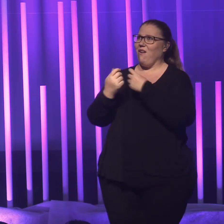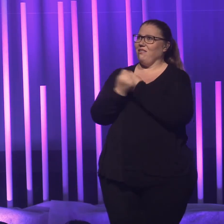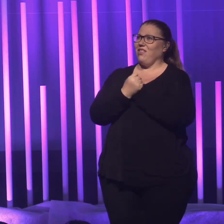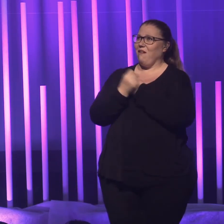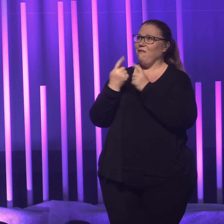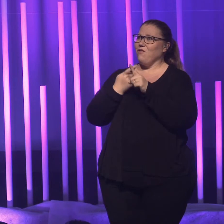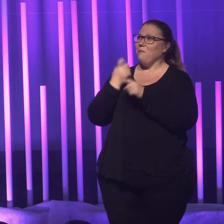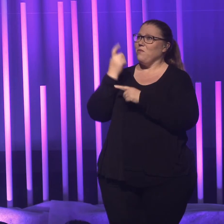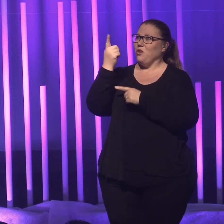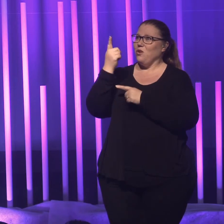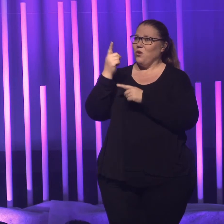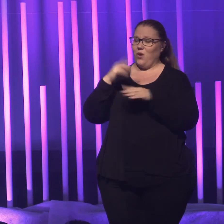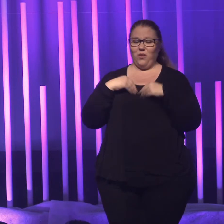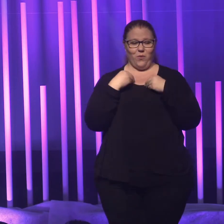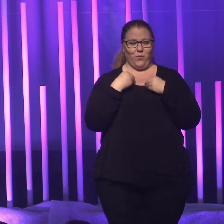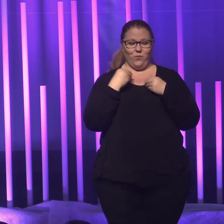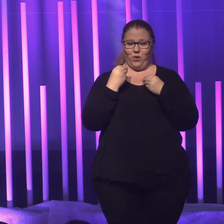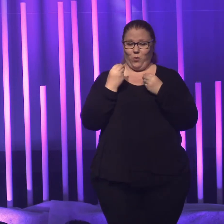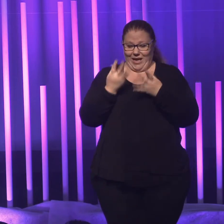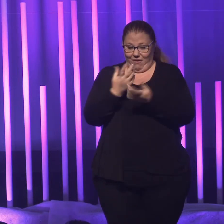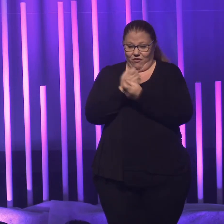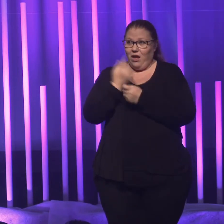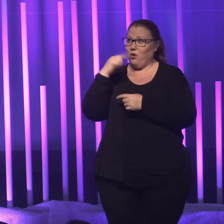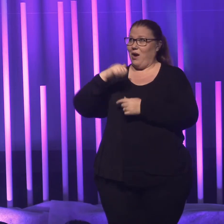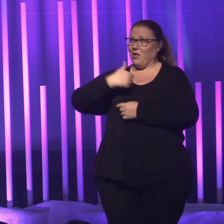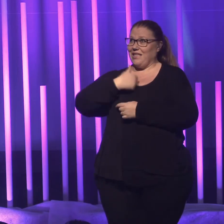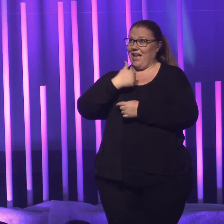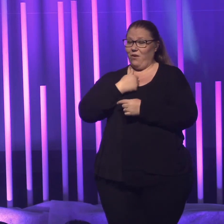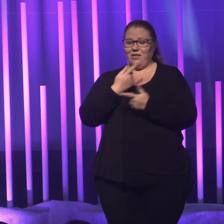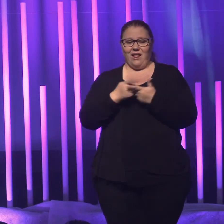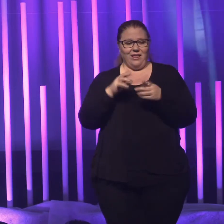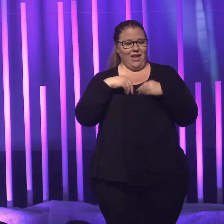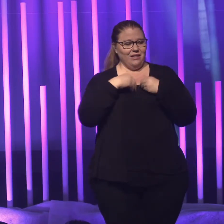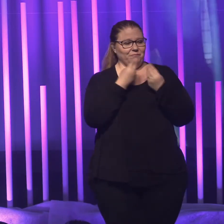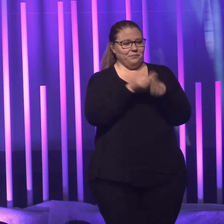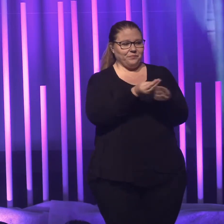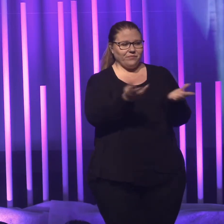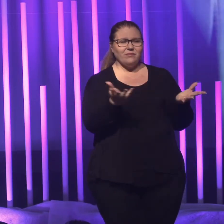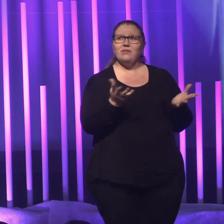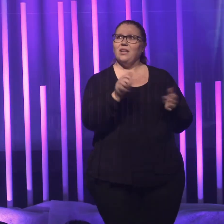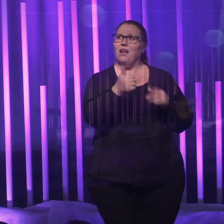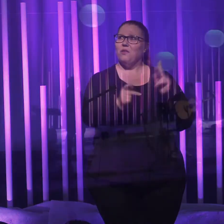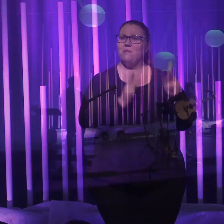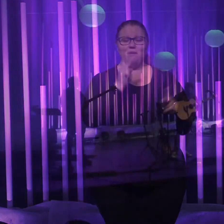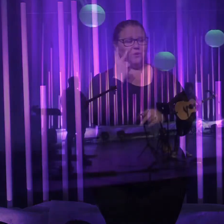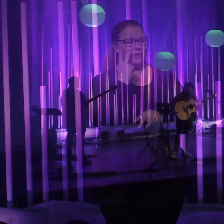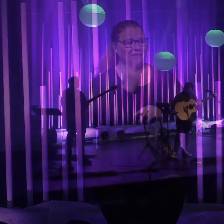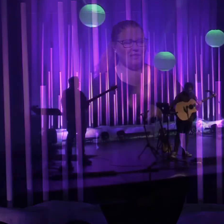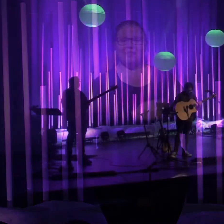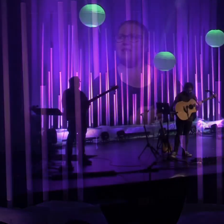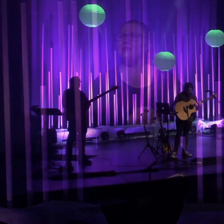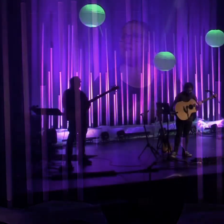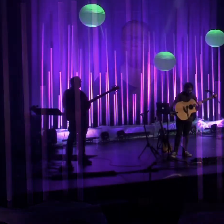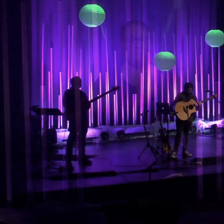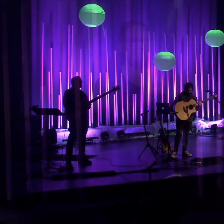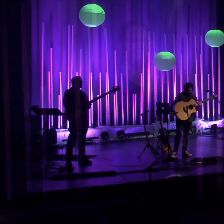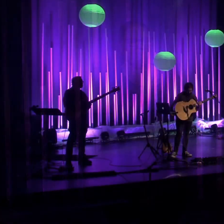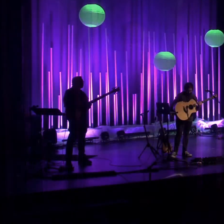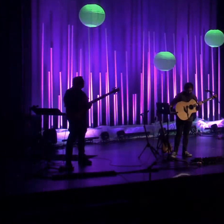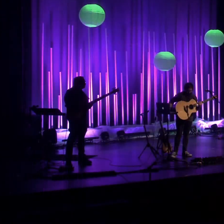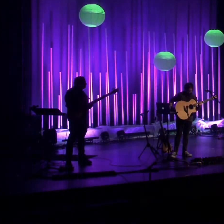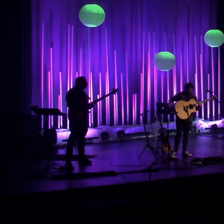and may we give that love to ourselves, and may we then, in turn, give that love to every person we encounter, even to